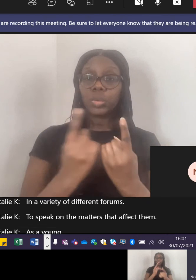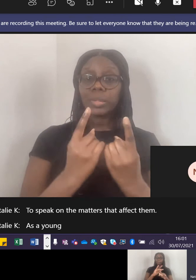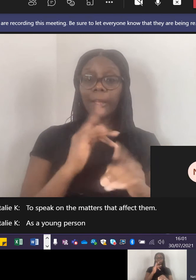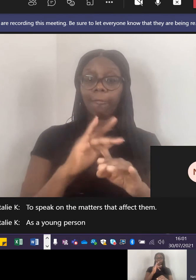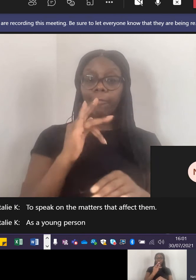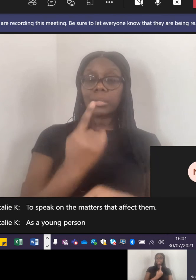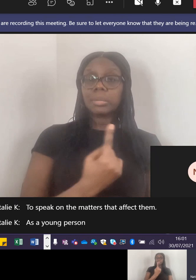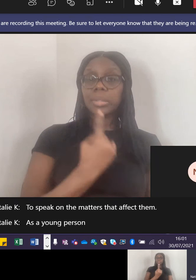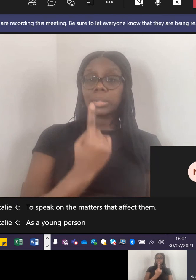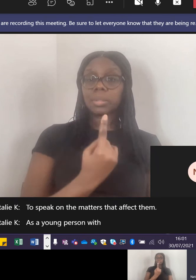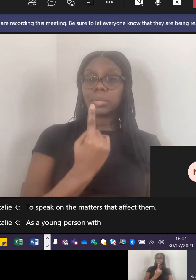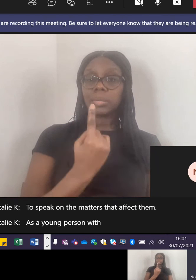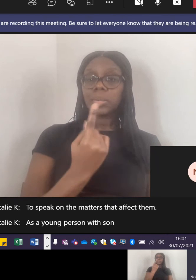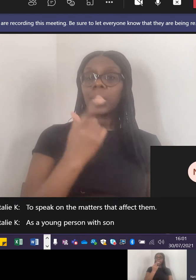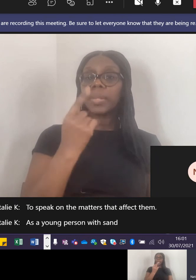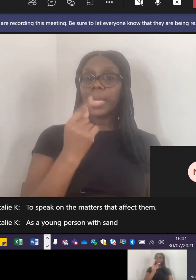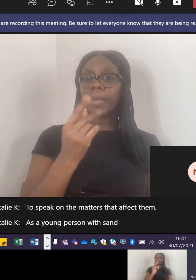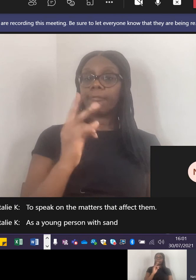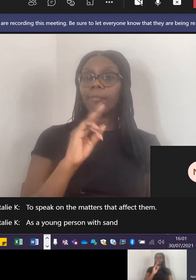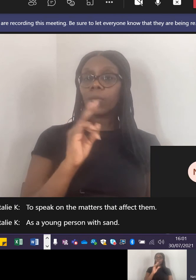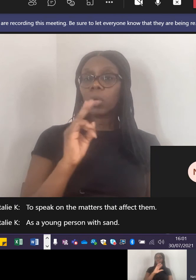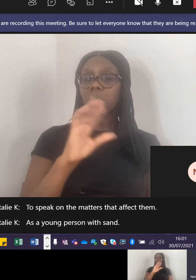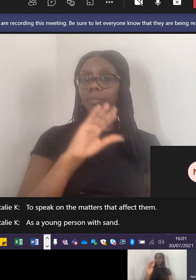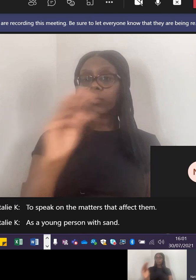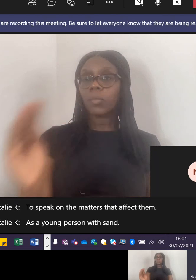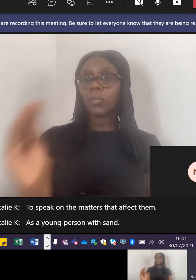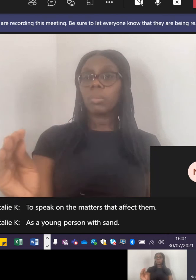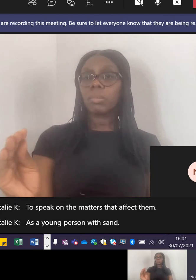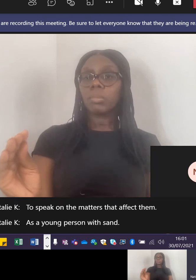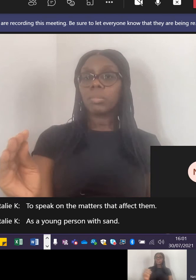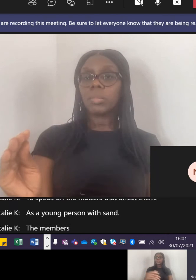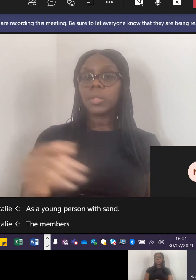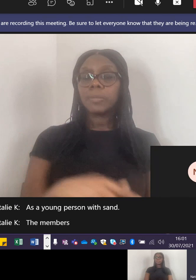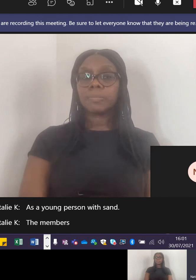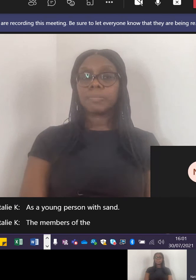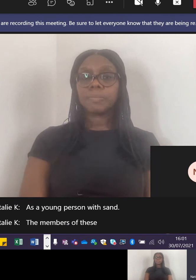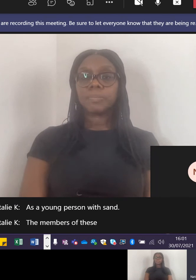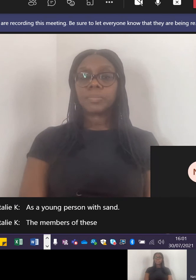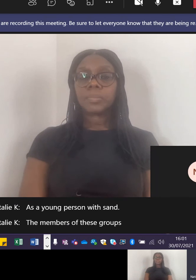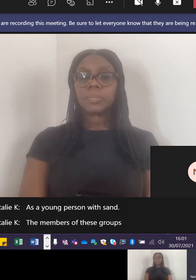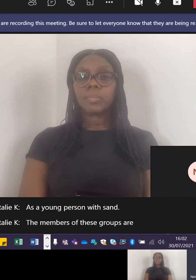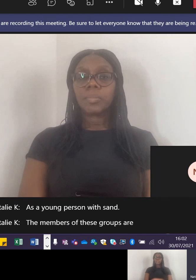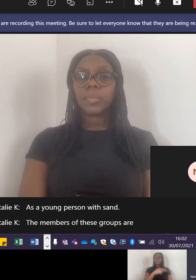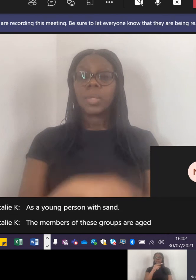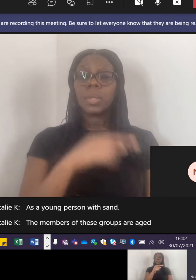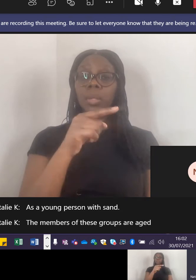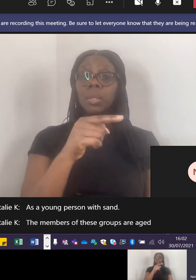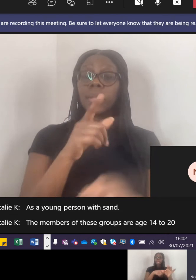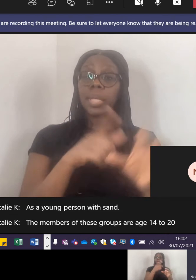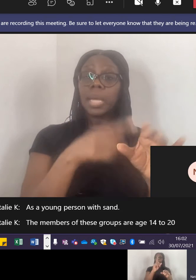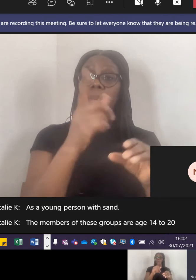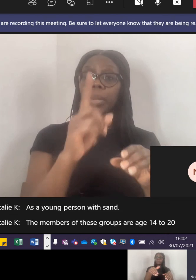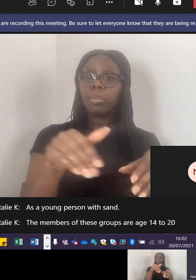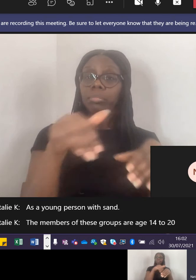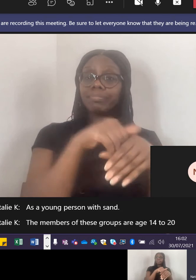person with SEND. The members of these groups are aged 14 to